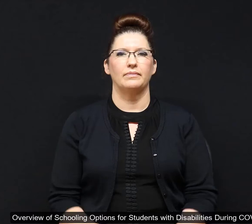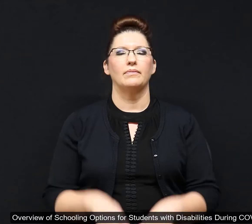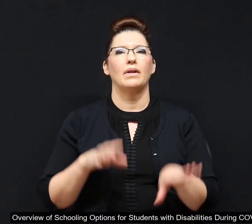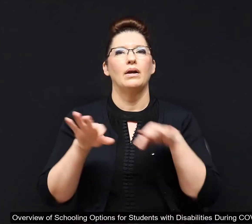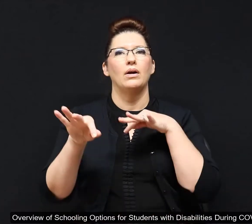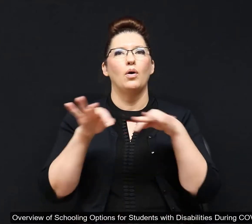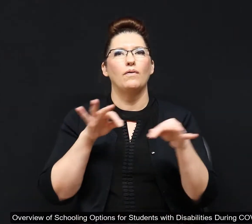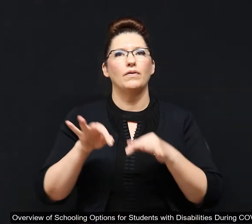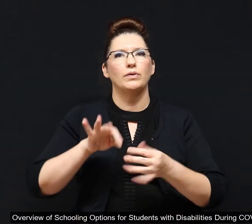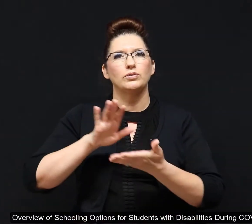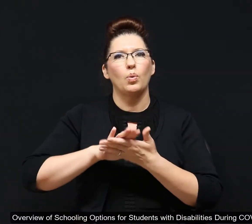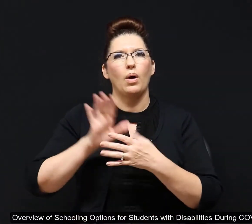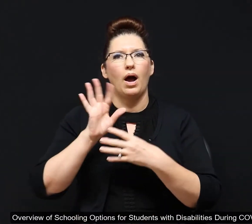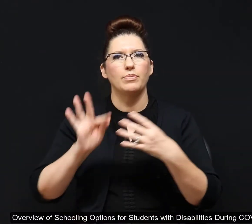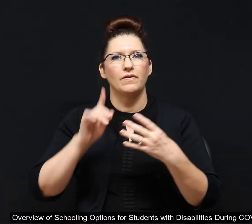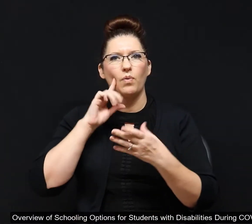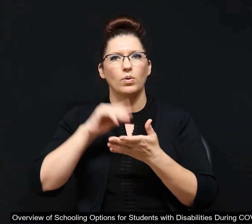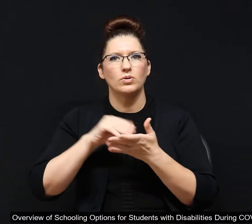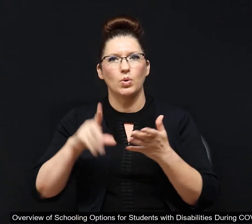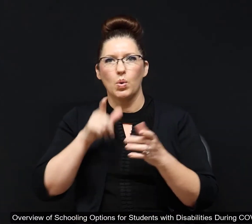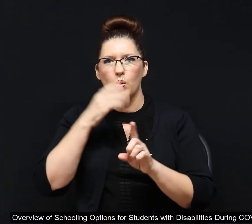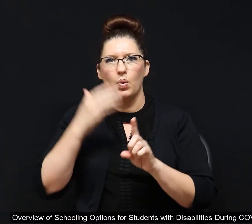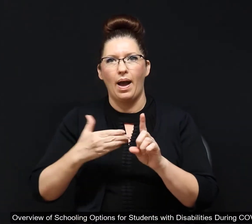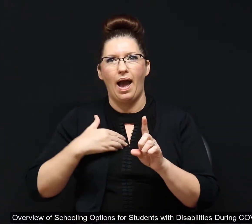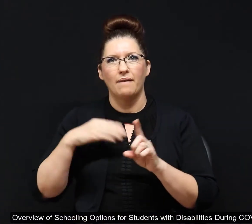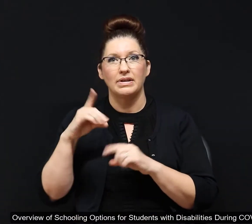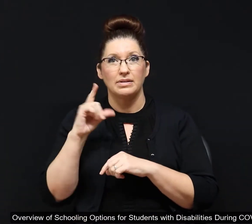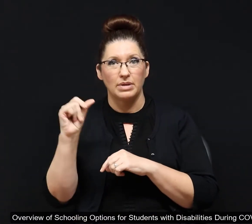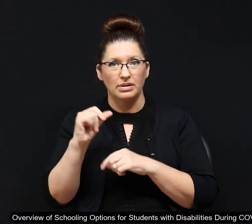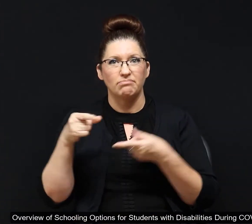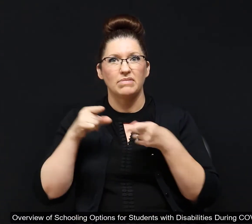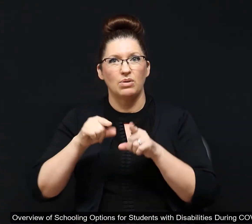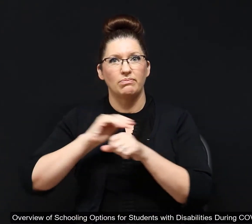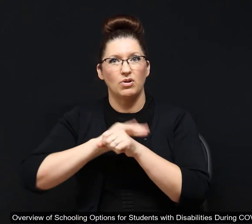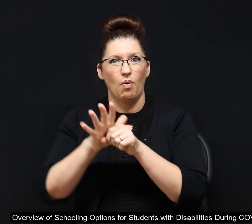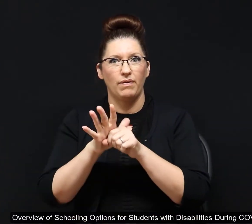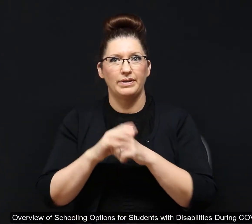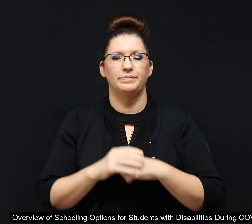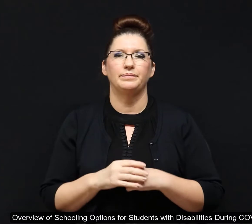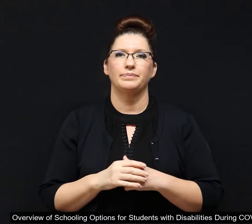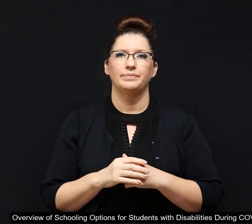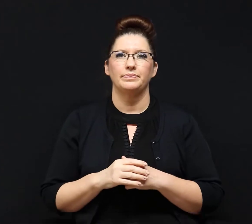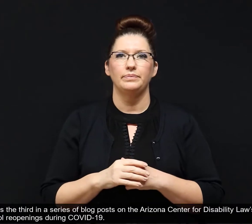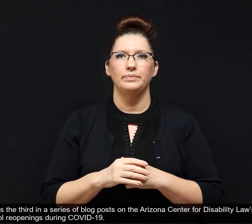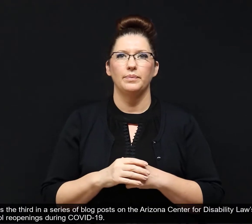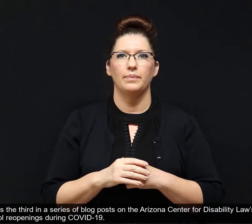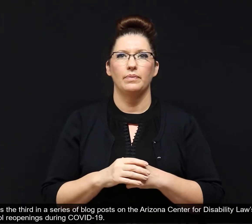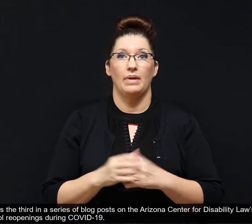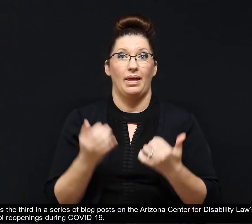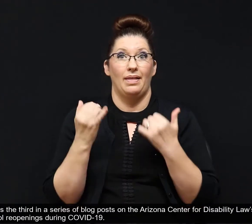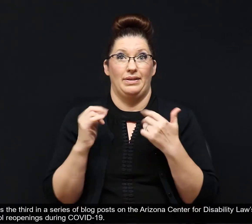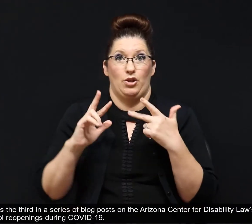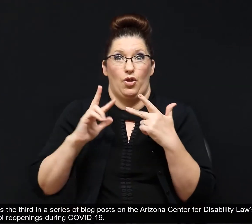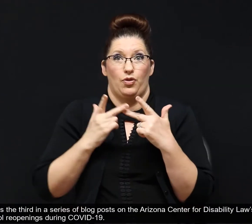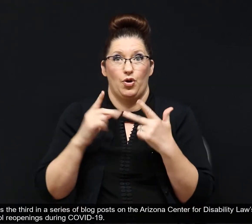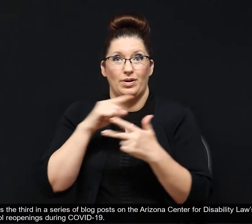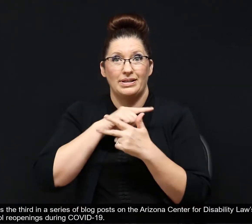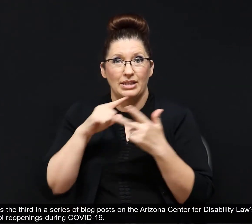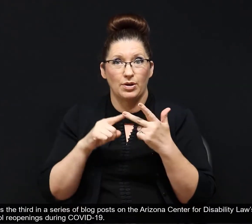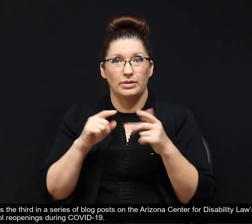Overview of schooling options for students with disabilities during COVID-19. This is the third in a series of blog